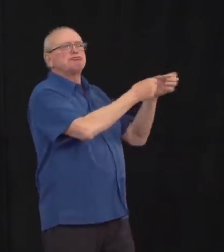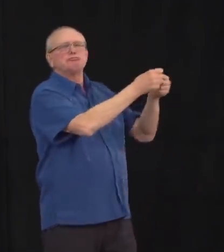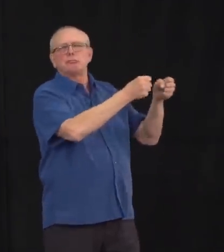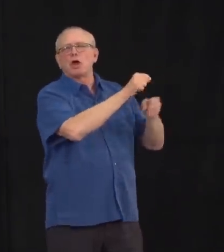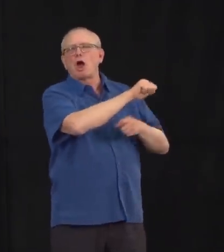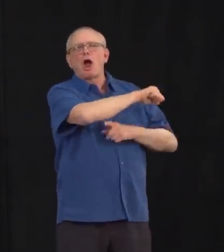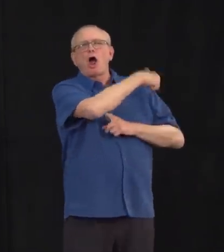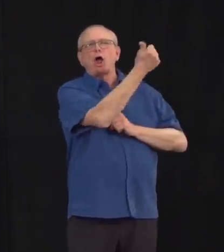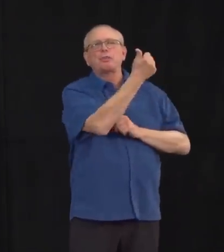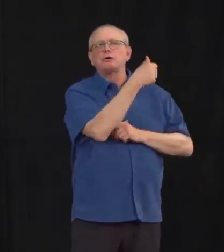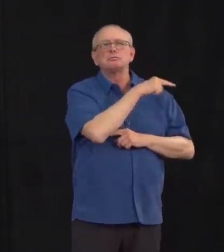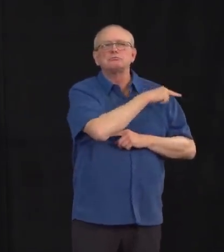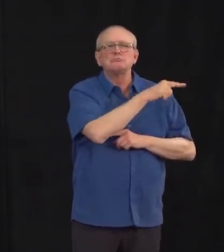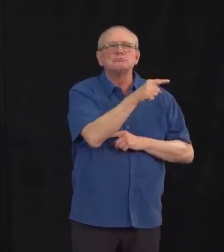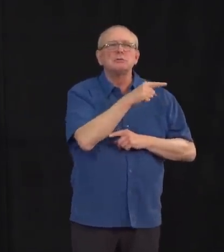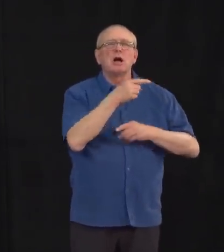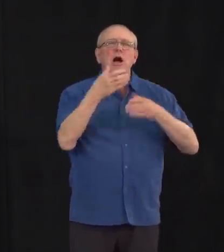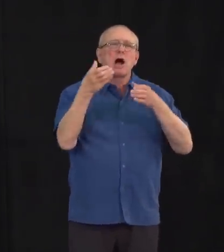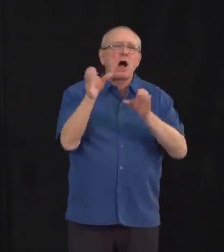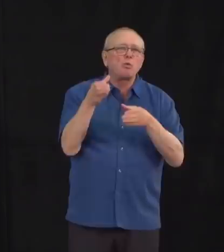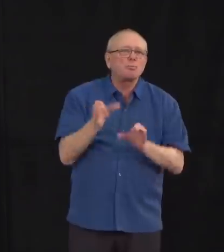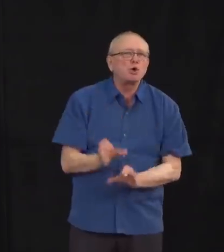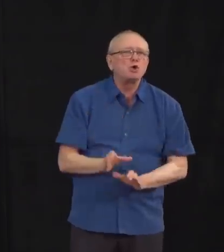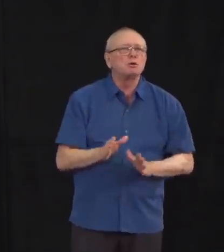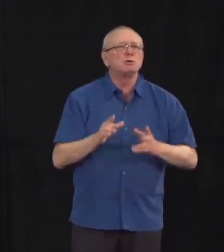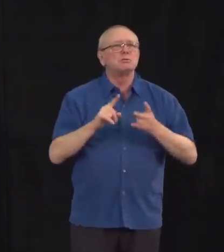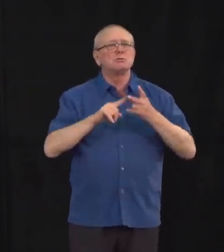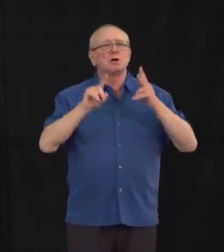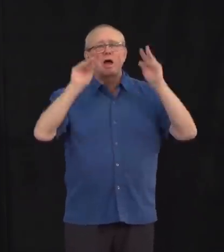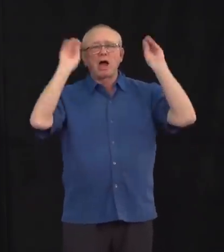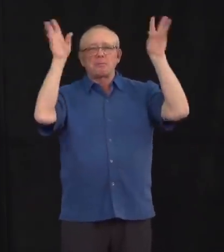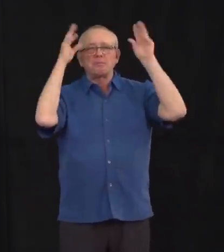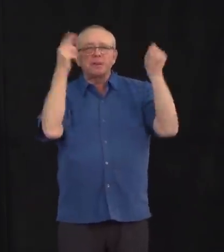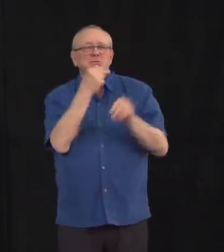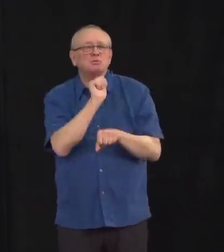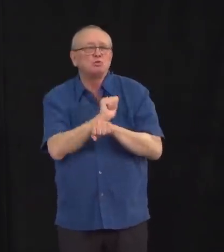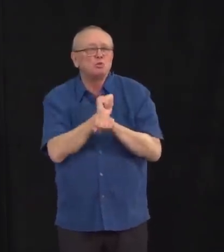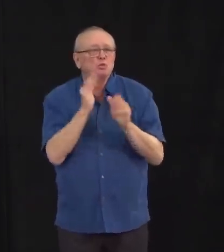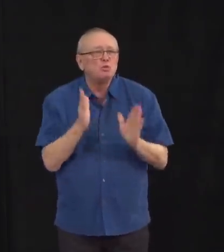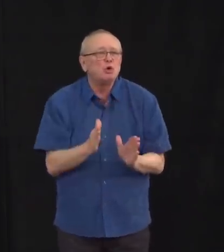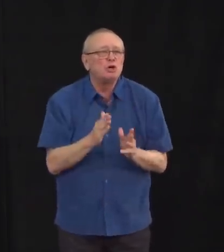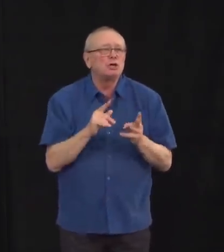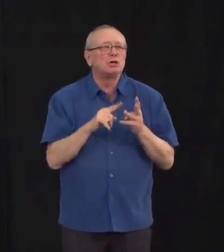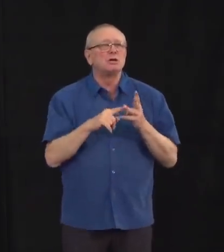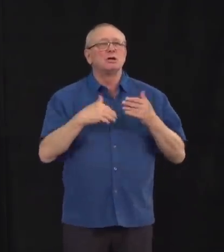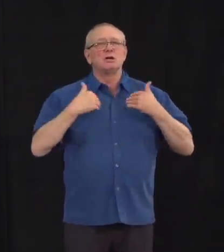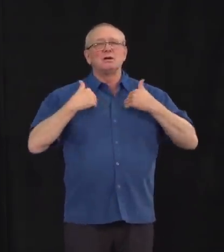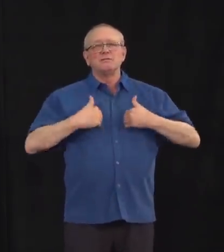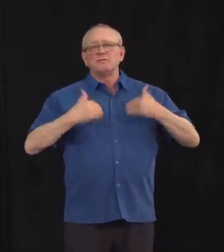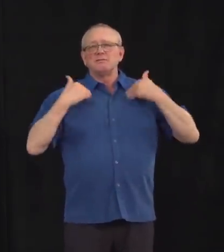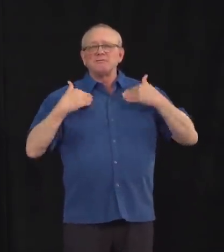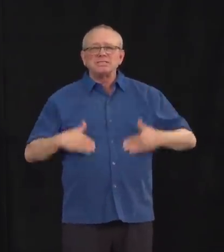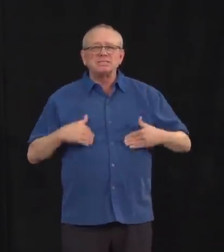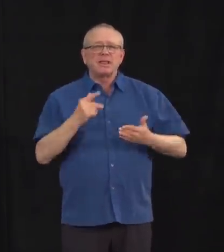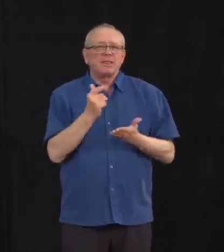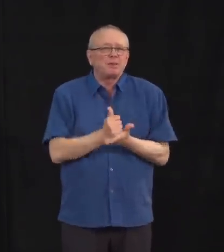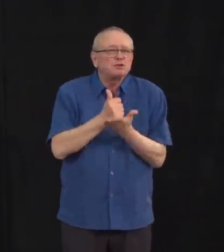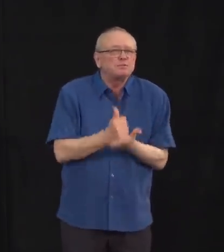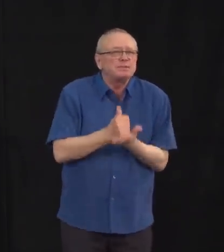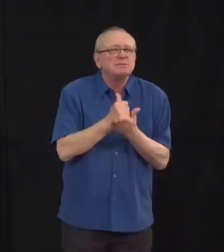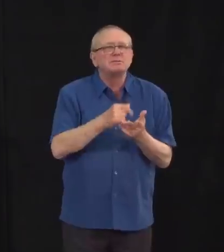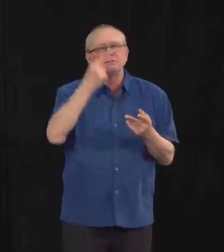chiropractors, paramedics, respiratory therapists, physiotherapists, psychiatric nurses,